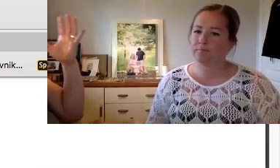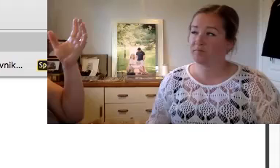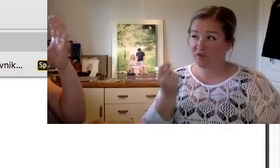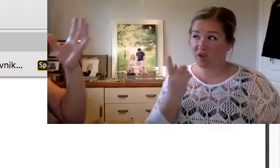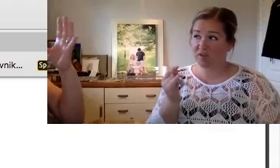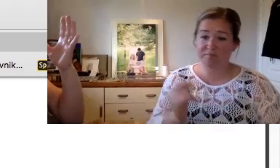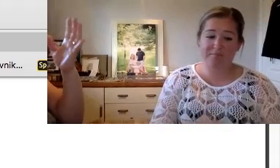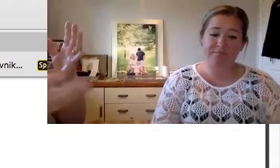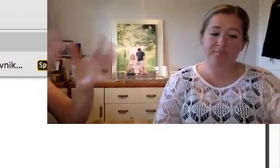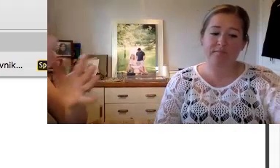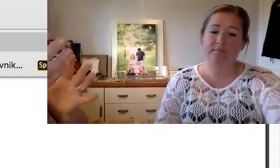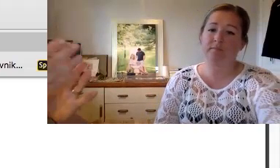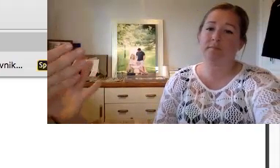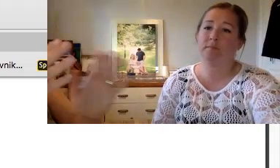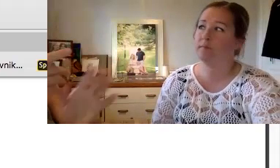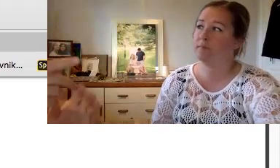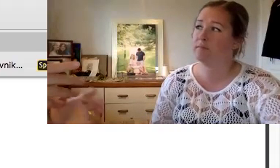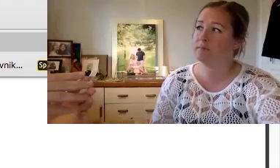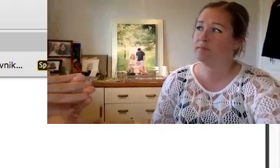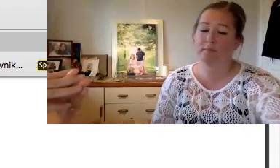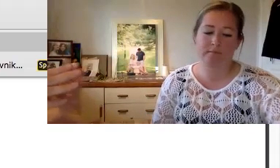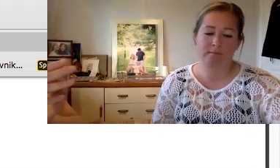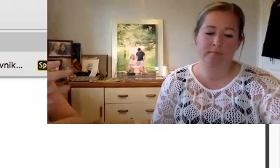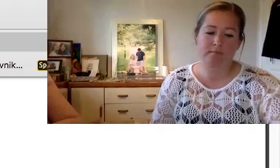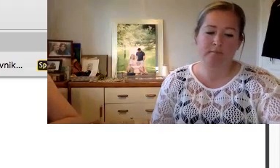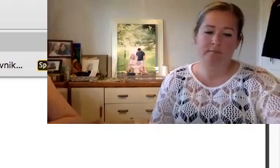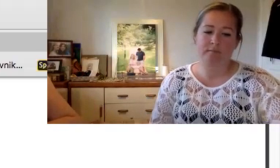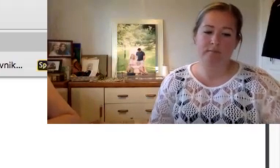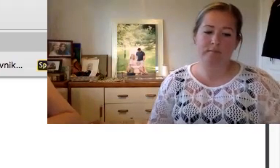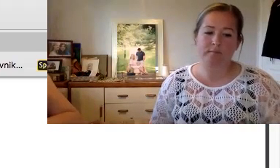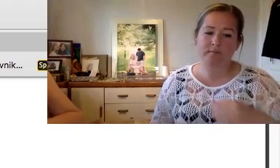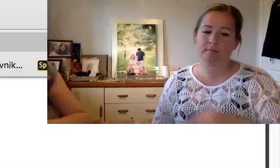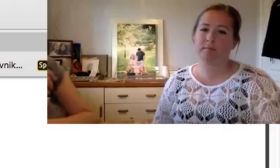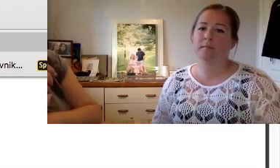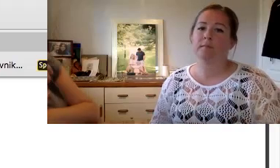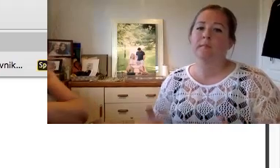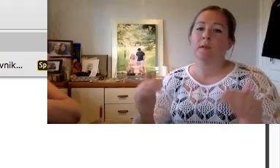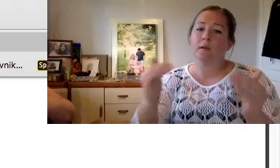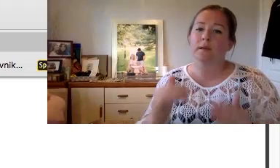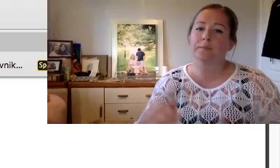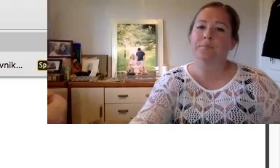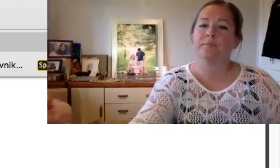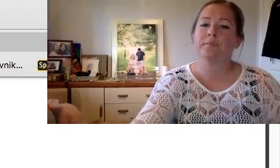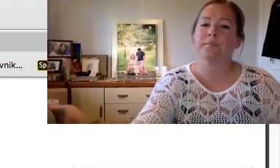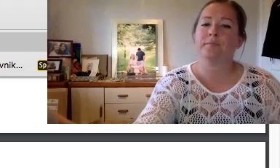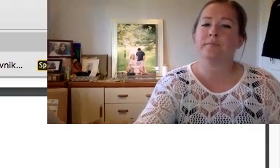For a deaf person, that's what they do. So that's where you kind of use both your hands when you're doing sign